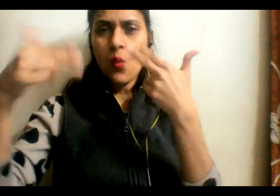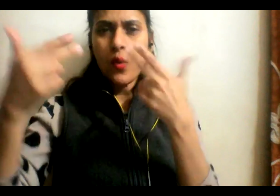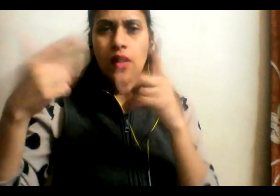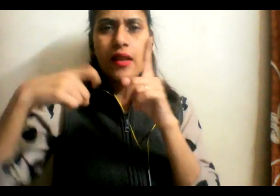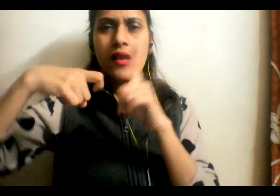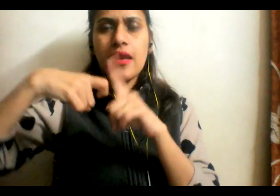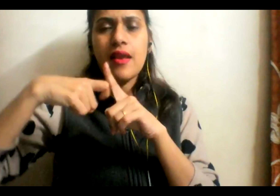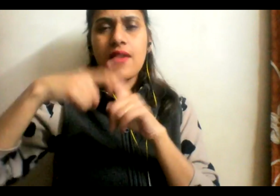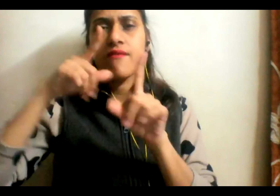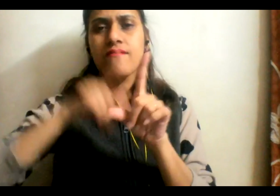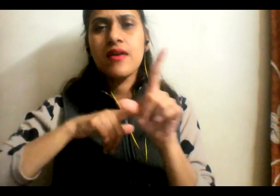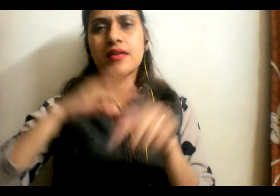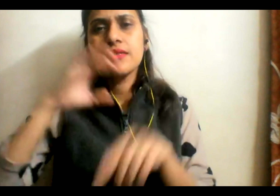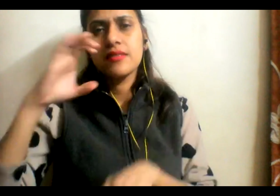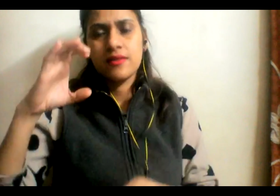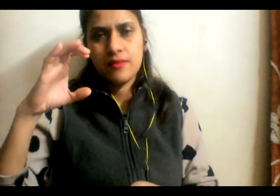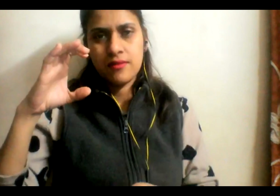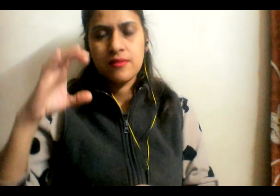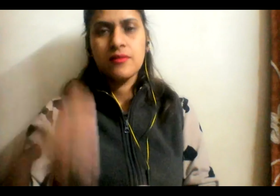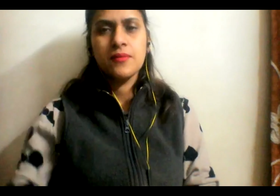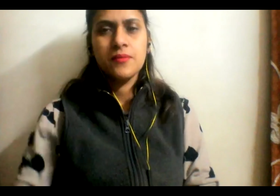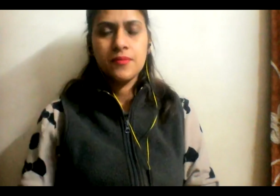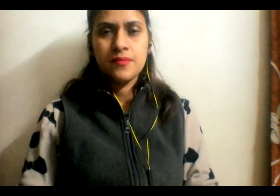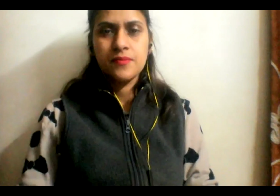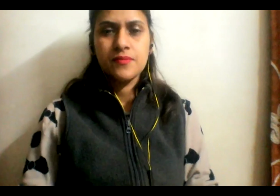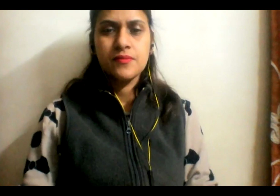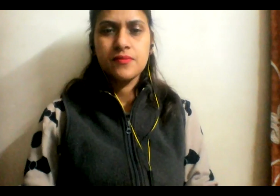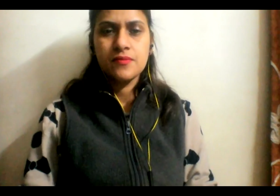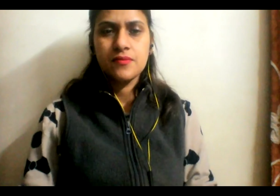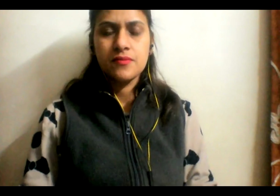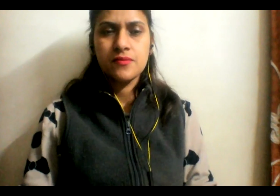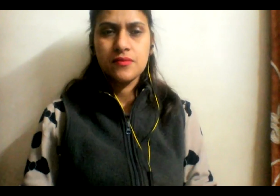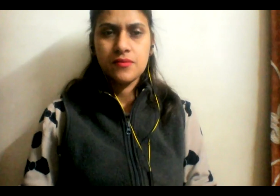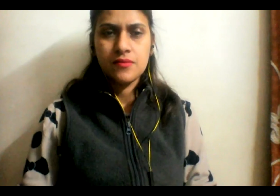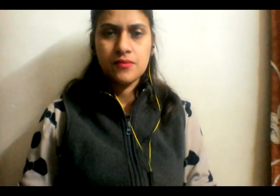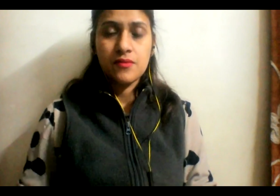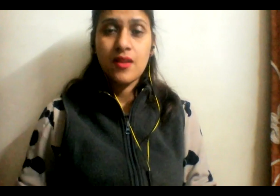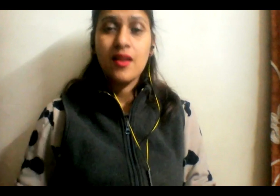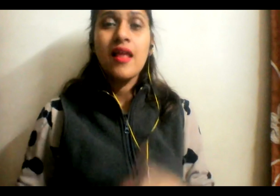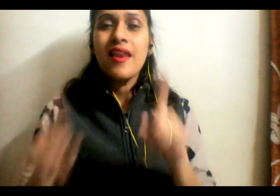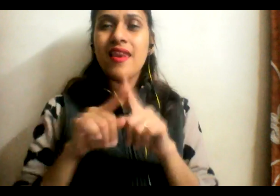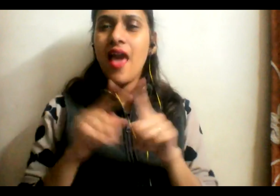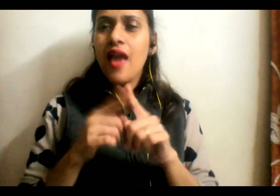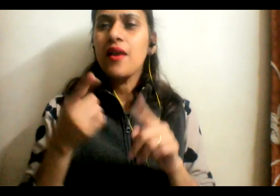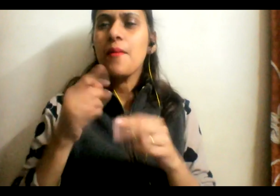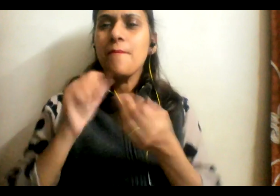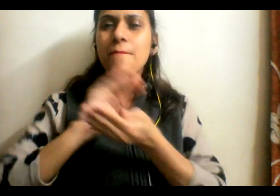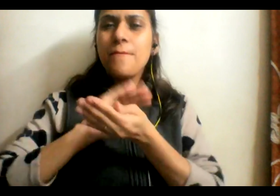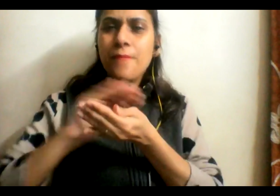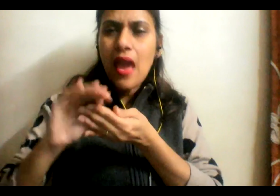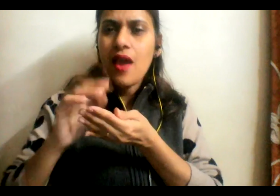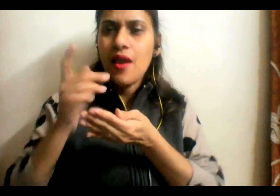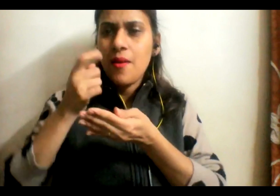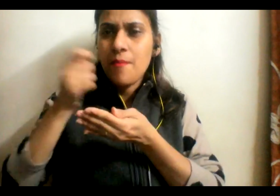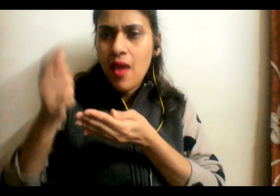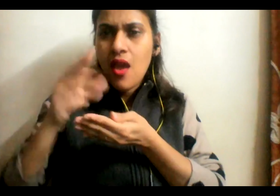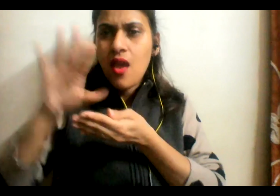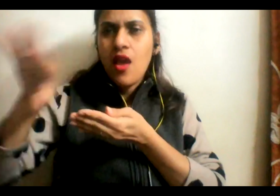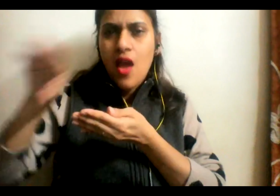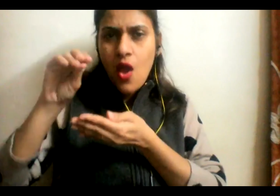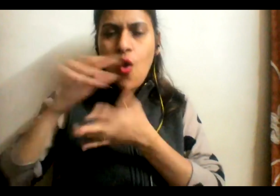For example, if you are claiming or you are availing any financial service in any bank, you may go for